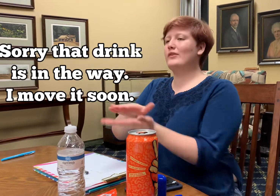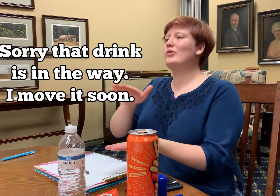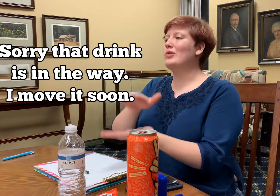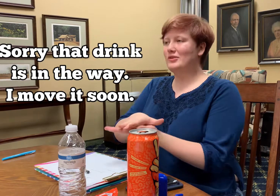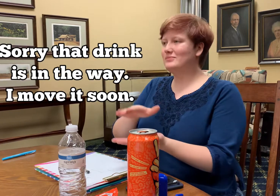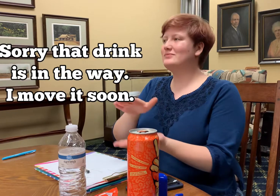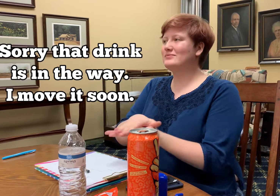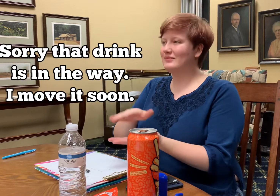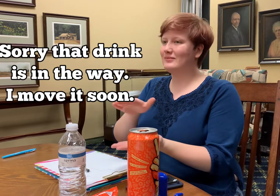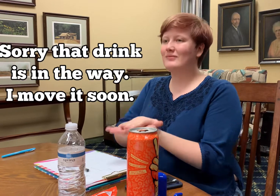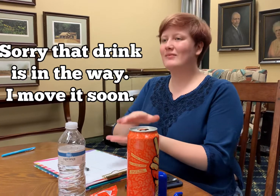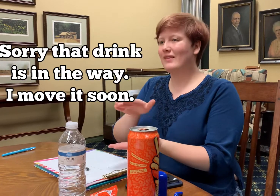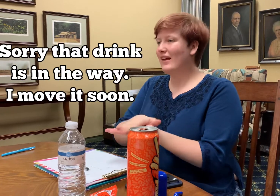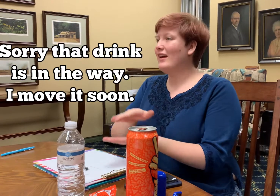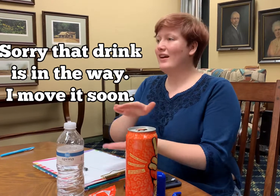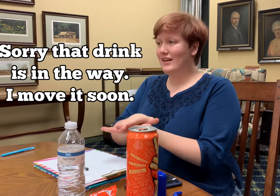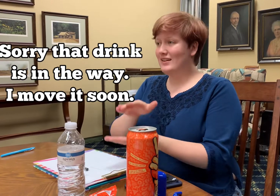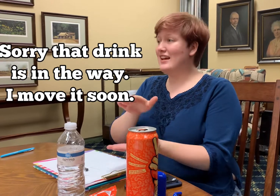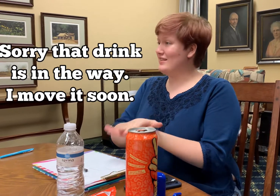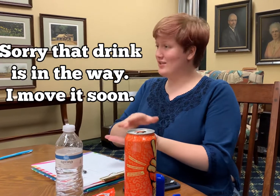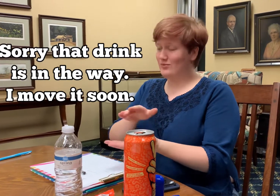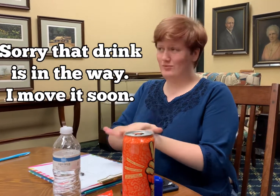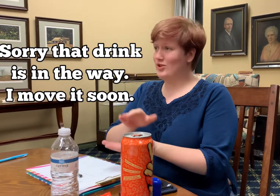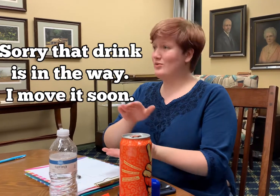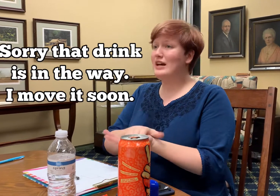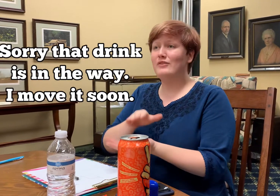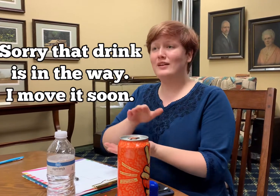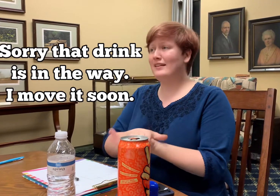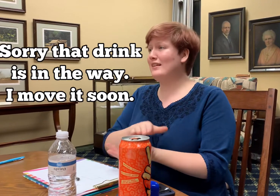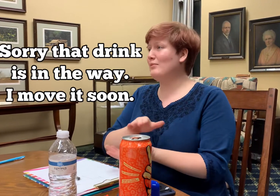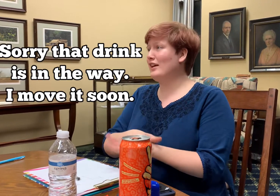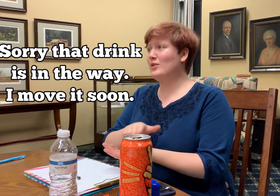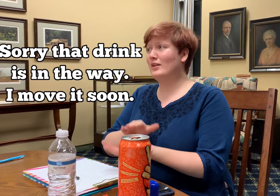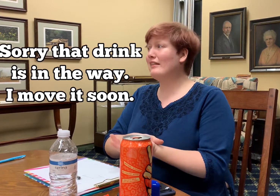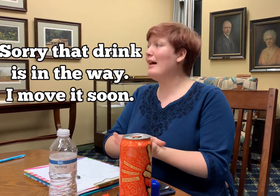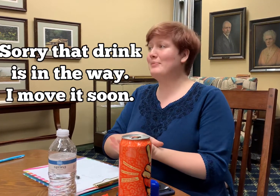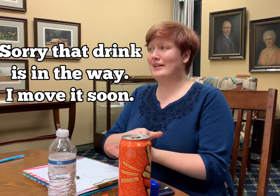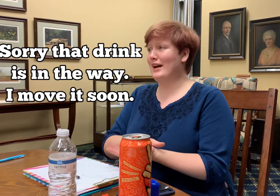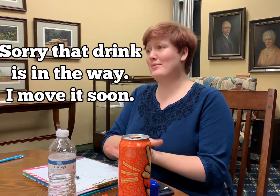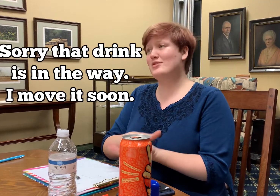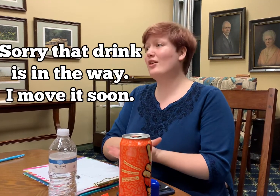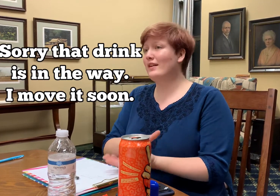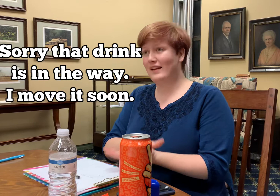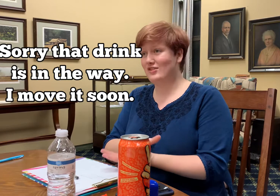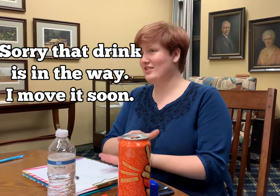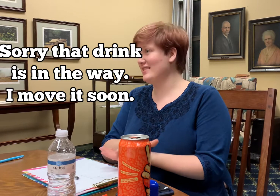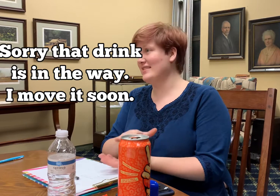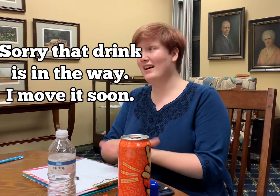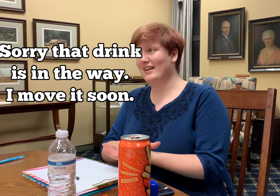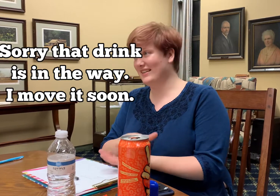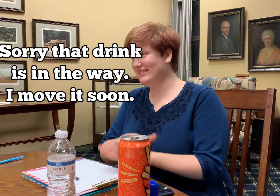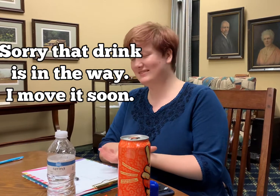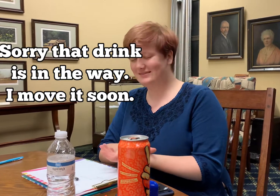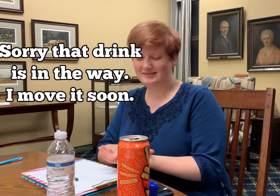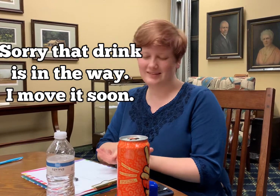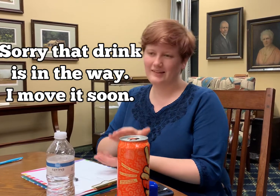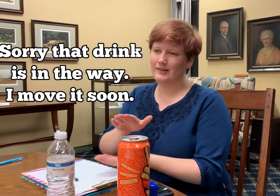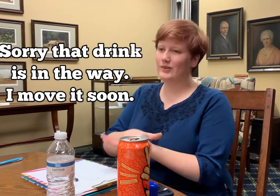school. And yes, you do definitely seem like you are clapping. I am sorry, that is just a sign. Why?